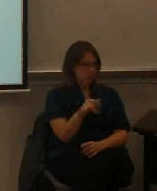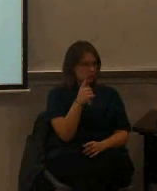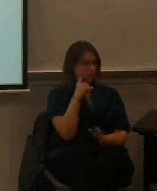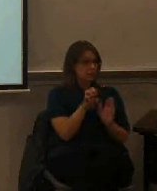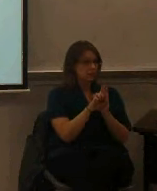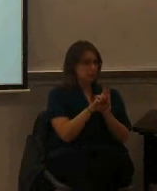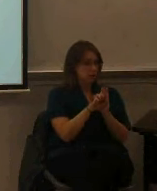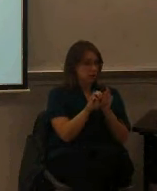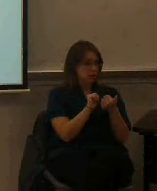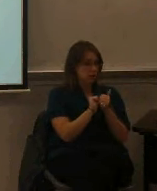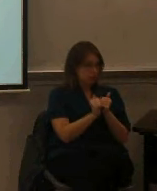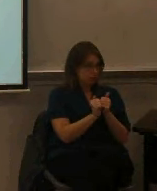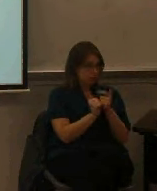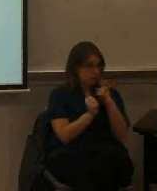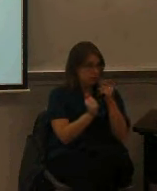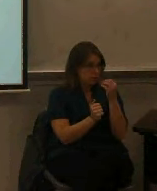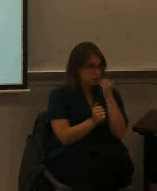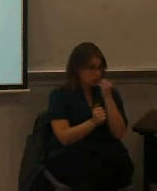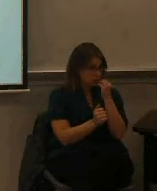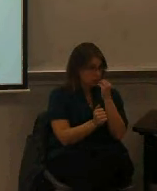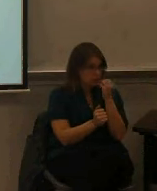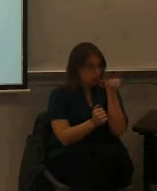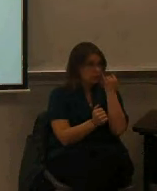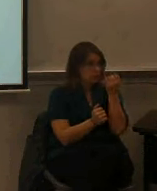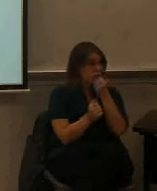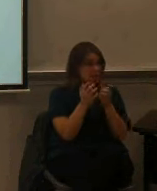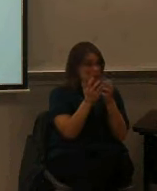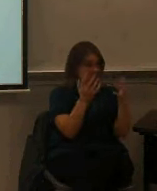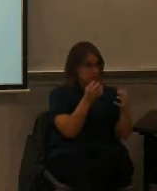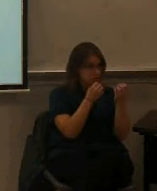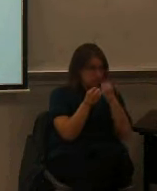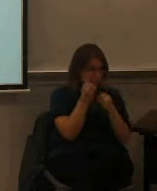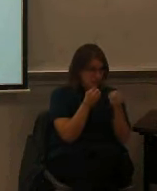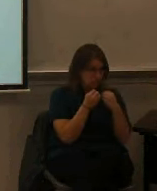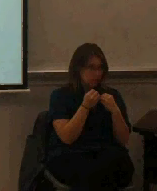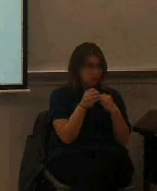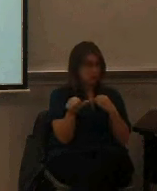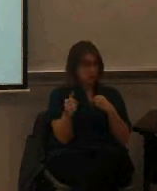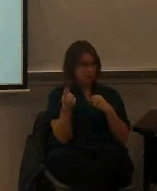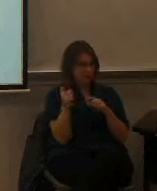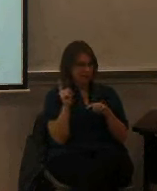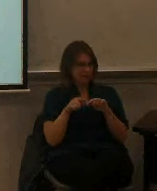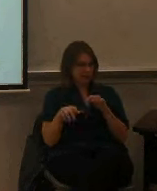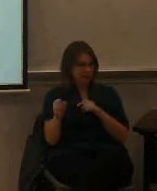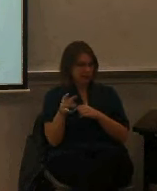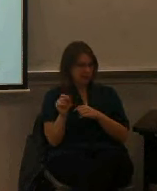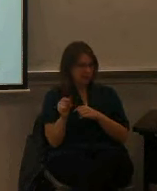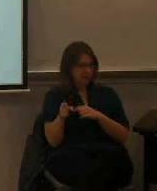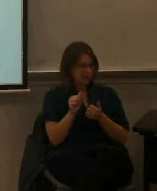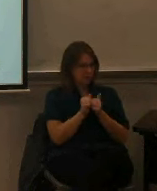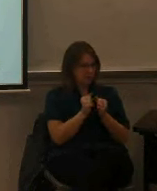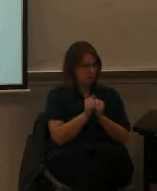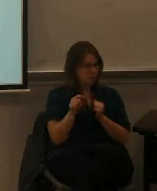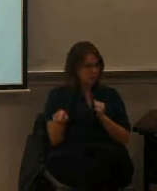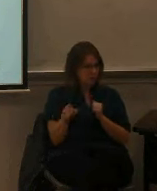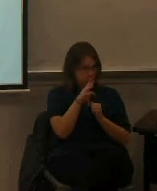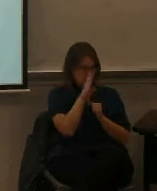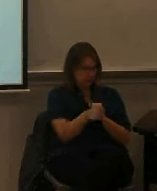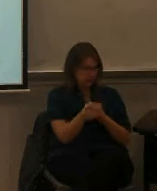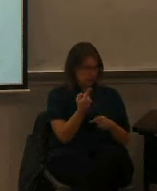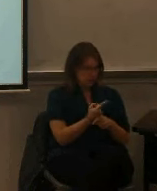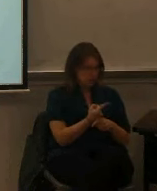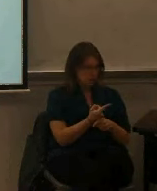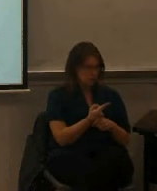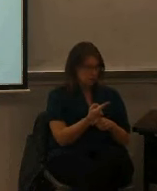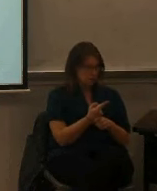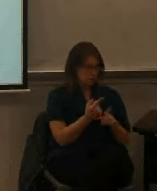for example, competition for food. If you eat a bunch of food and the other one can't get it, then you're competing with them directly,